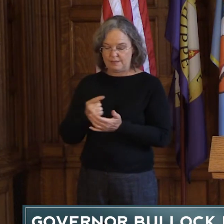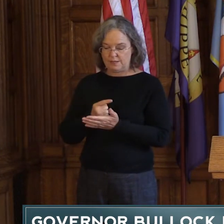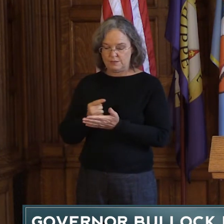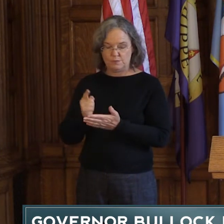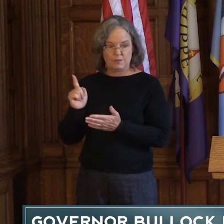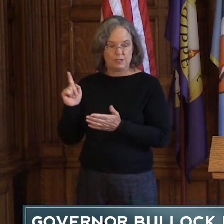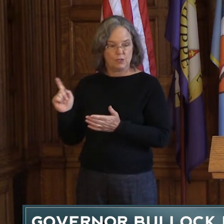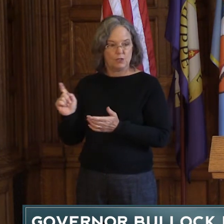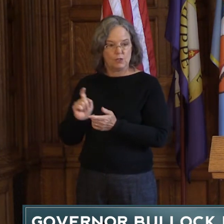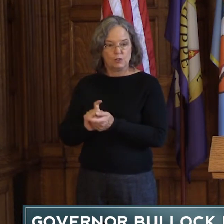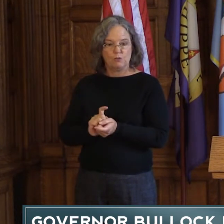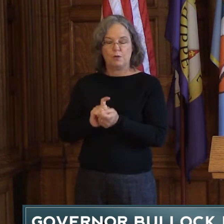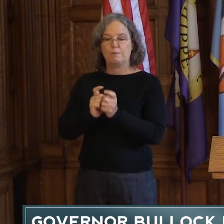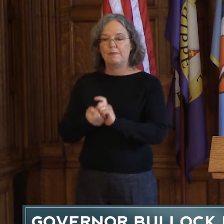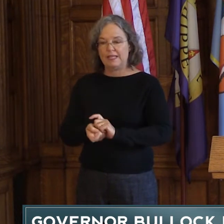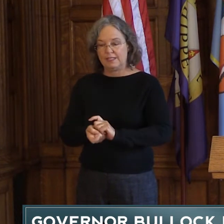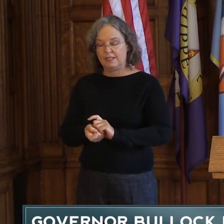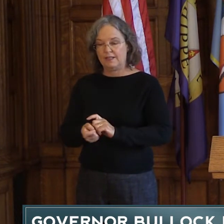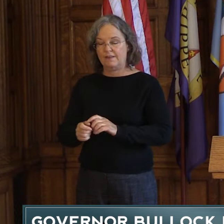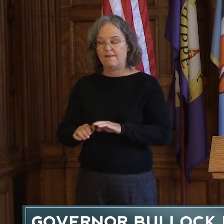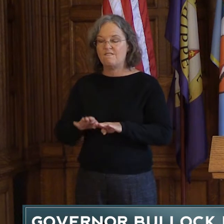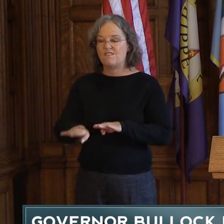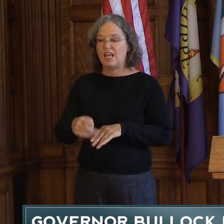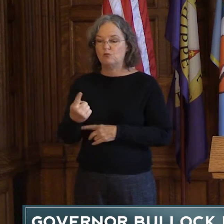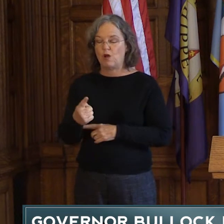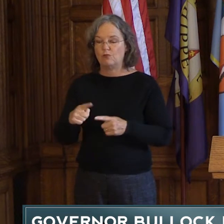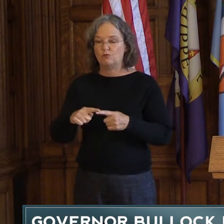Phase 1 to include movie theaters, gyms.